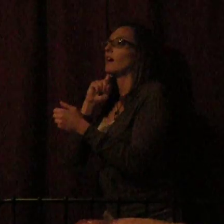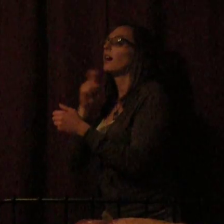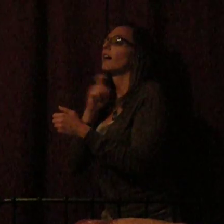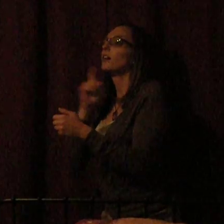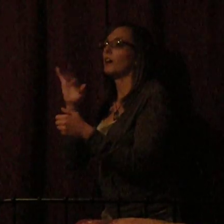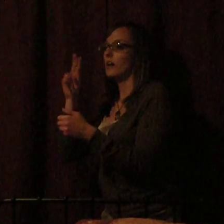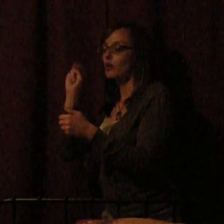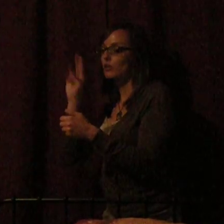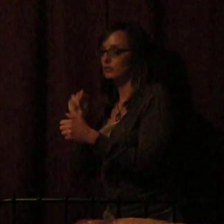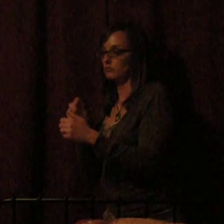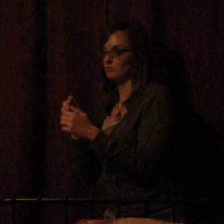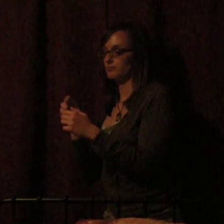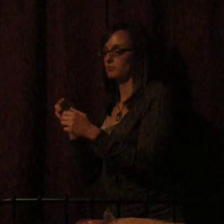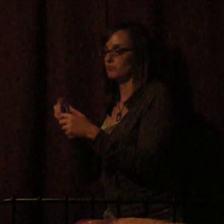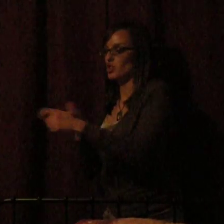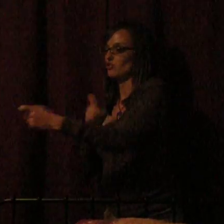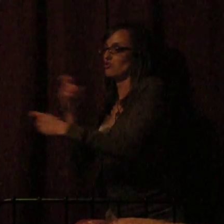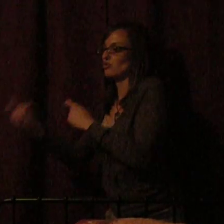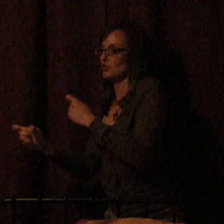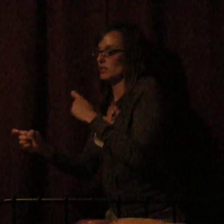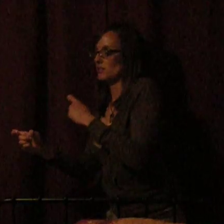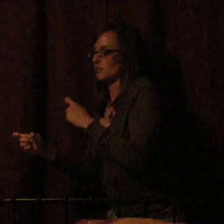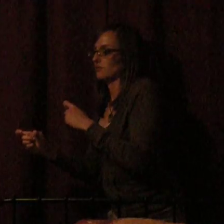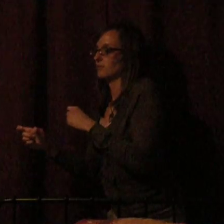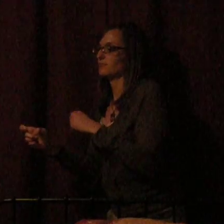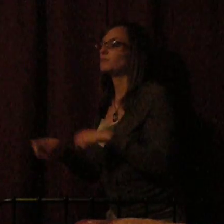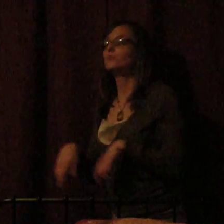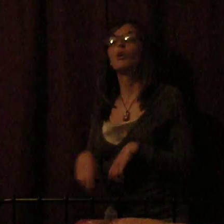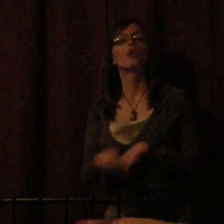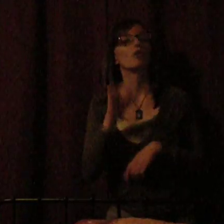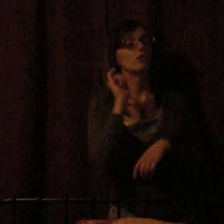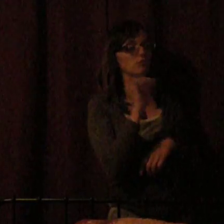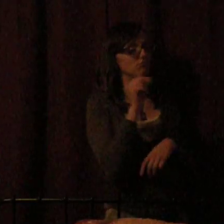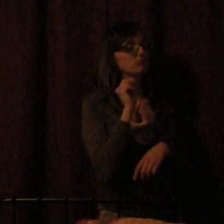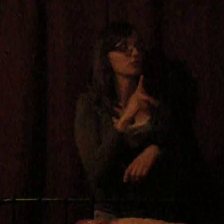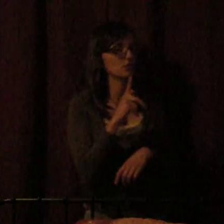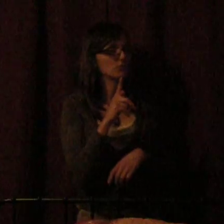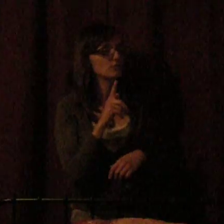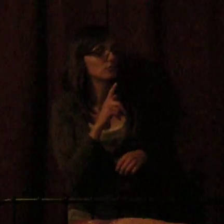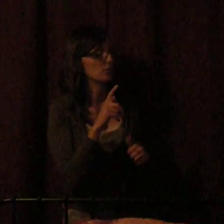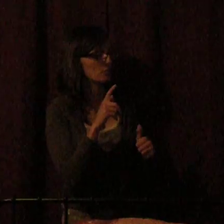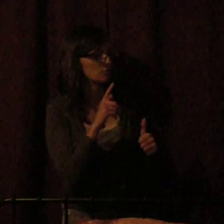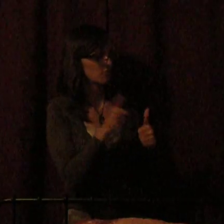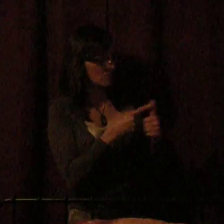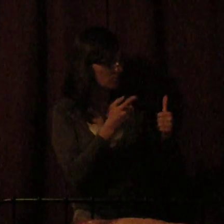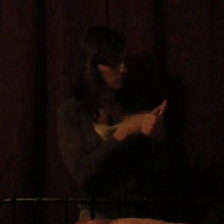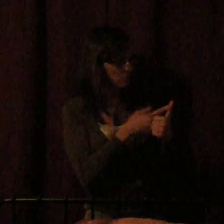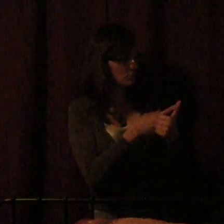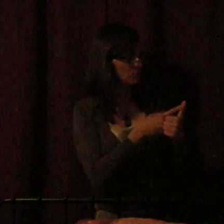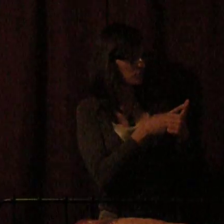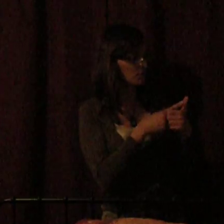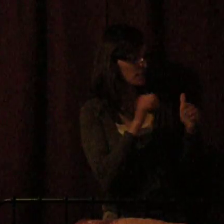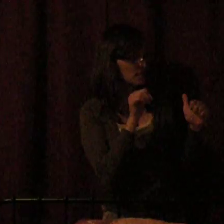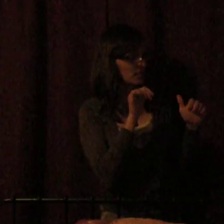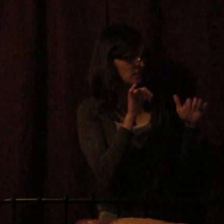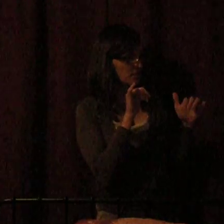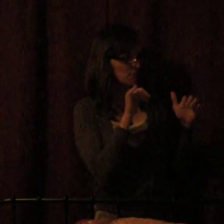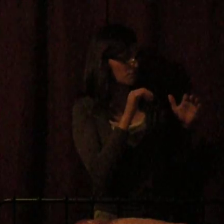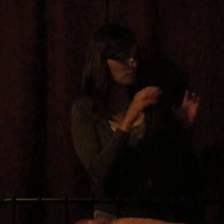And voila, because the soap molecule, as you say, is fascinating to begin with. One end likes to stick in the grease, and one end likes to stick in the water,